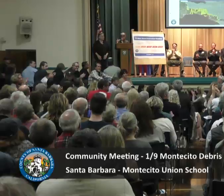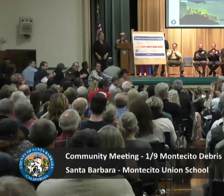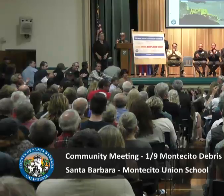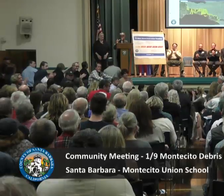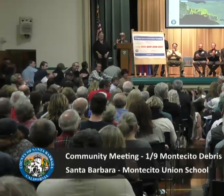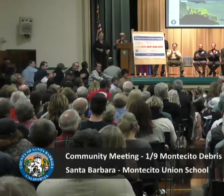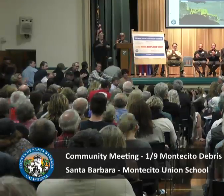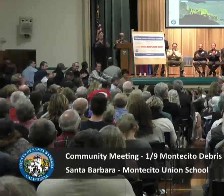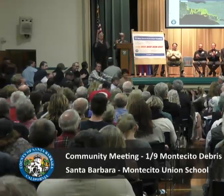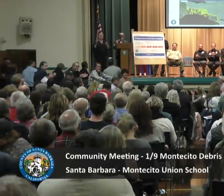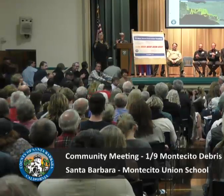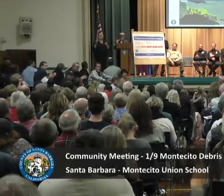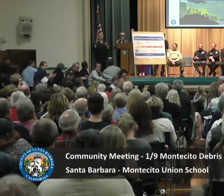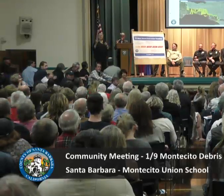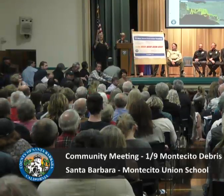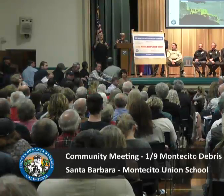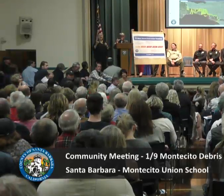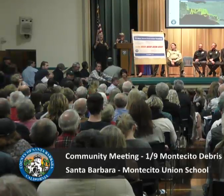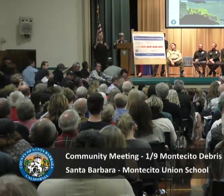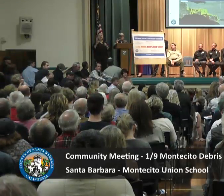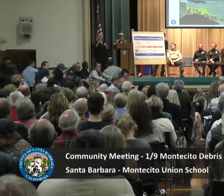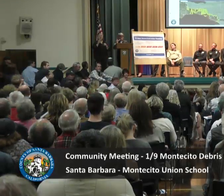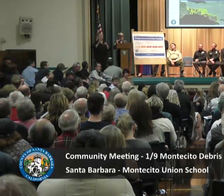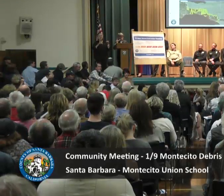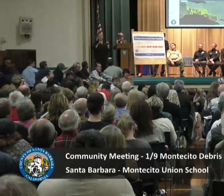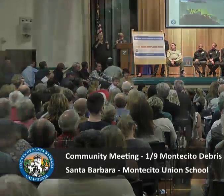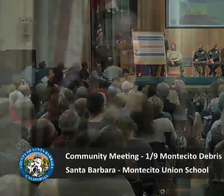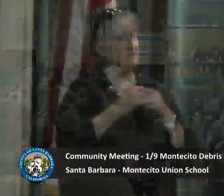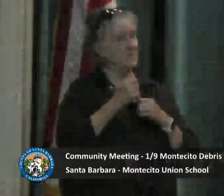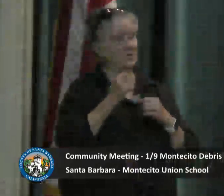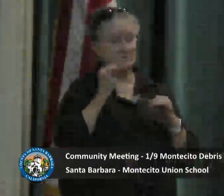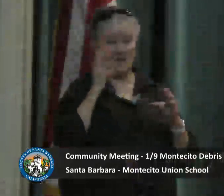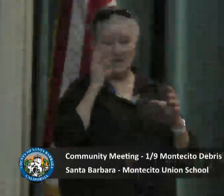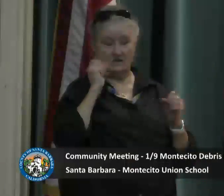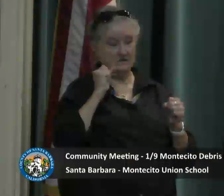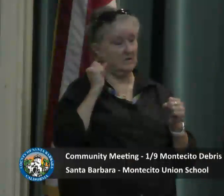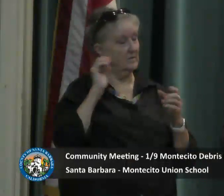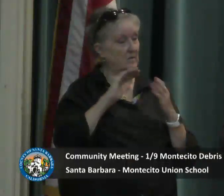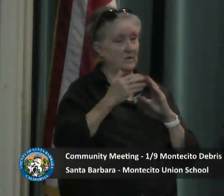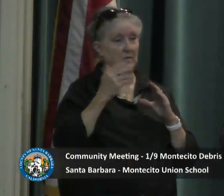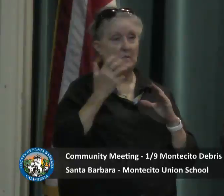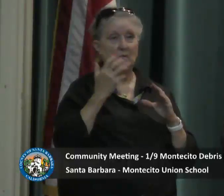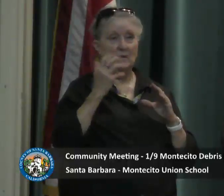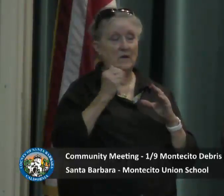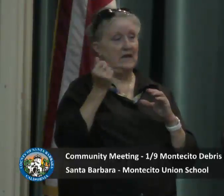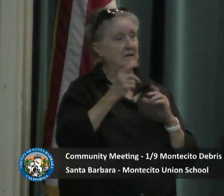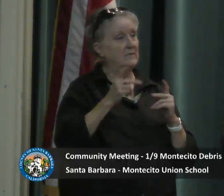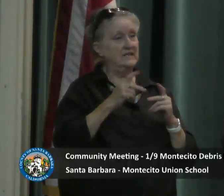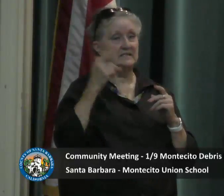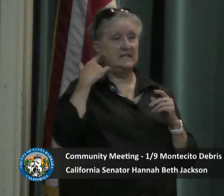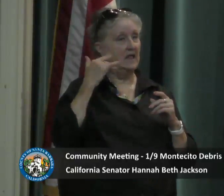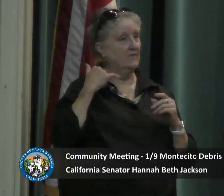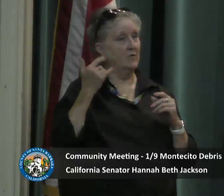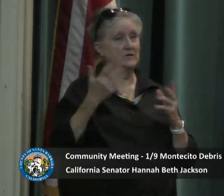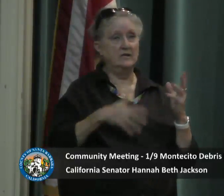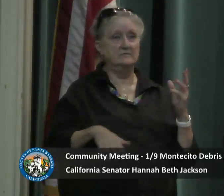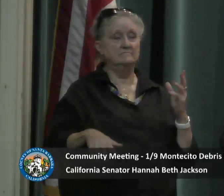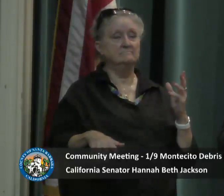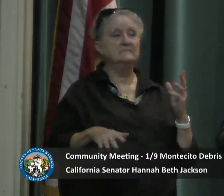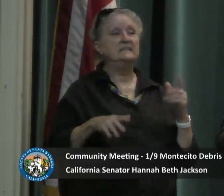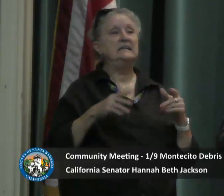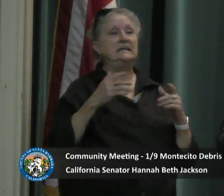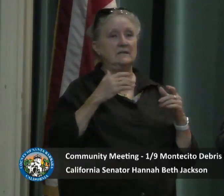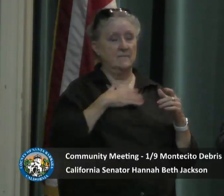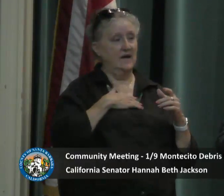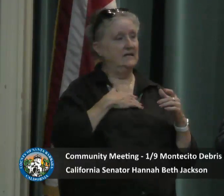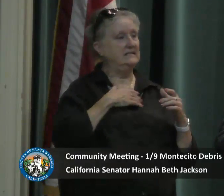And I tell people this is the most extraordinary community anywhere in California, and indeed my